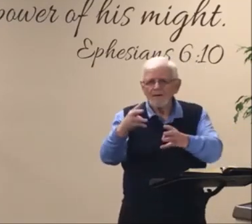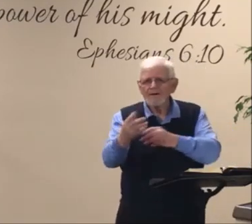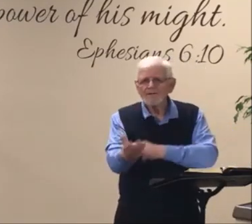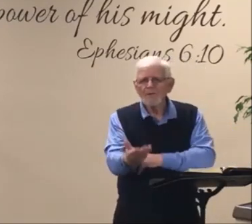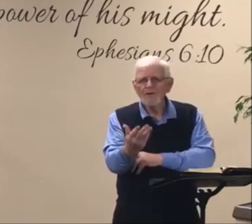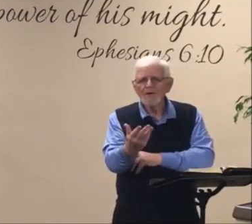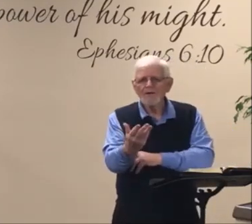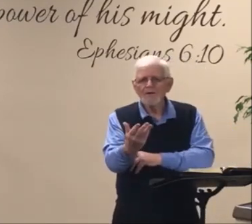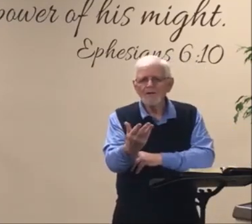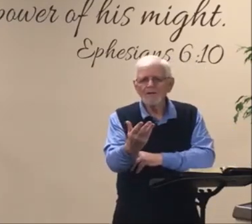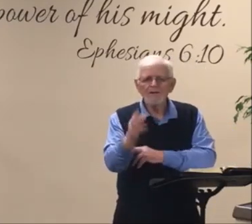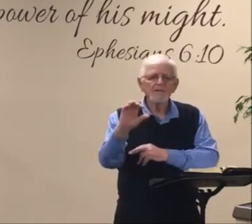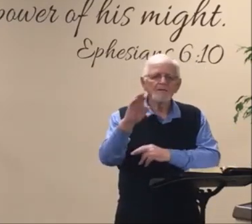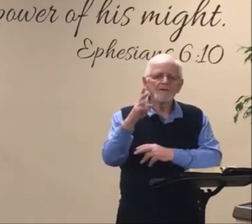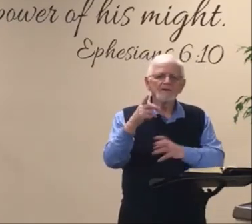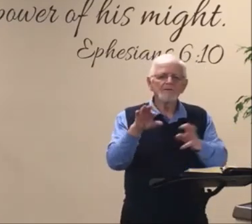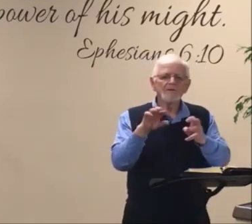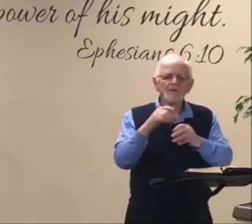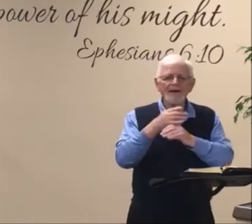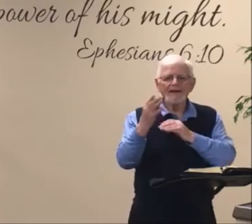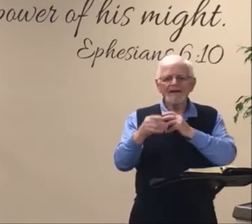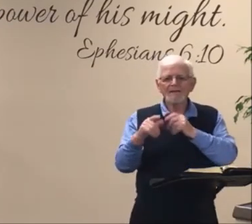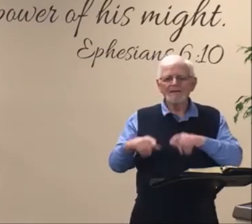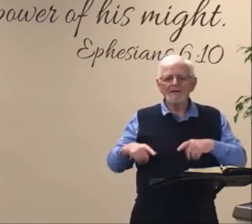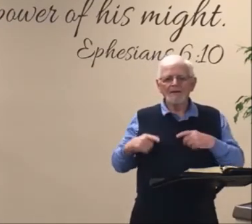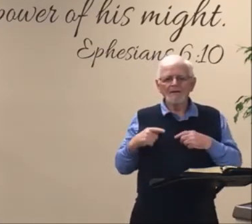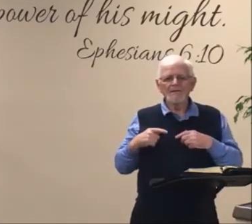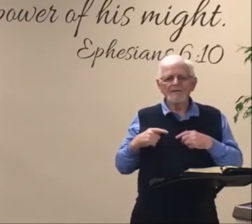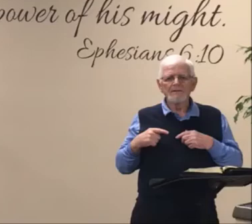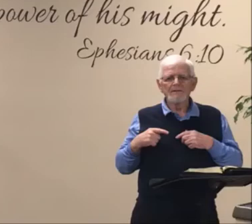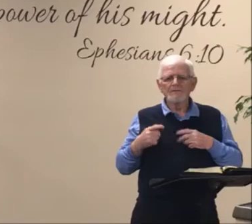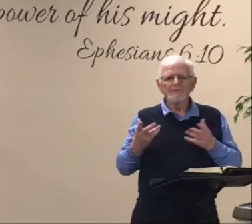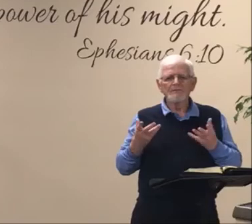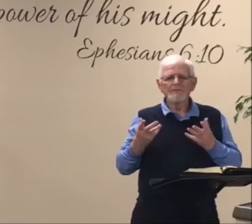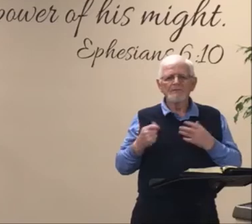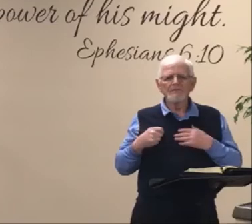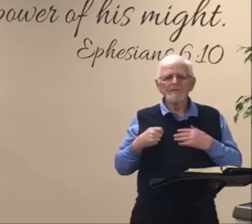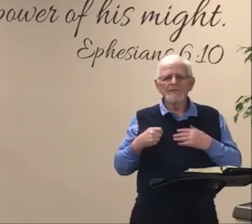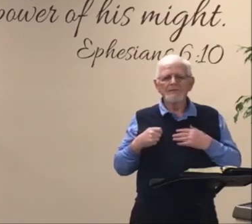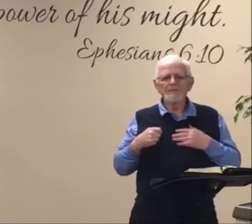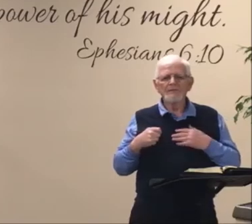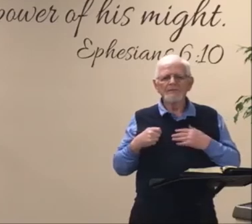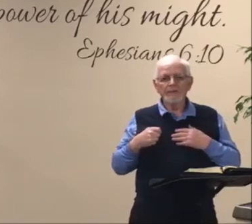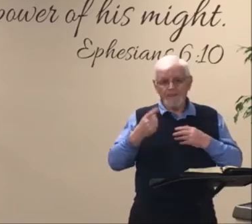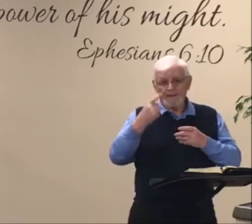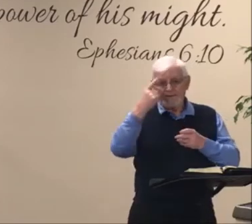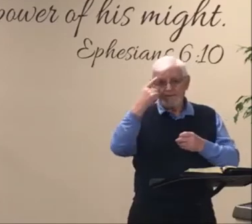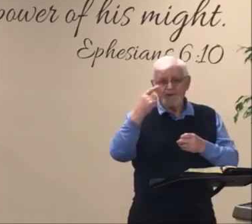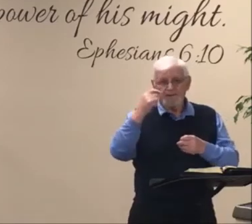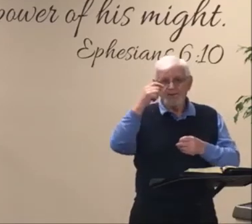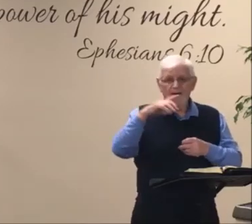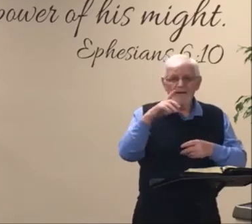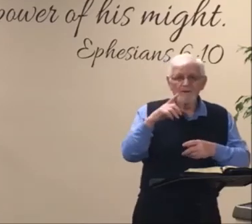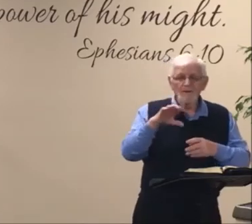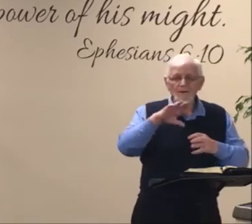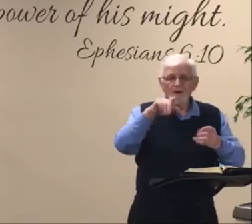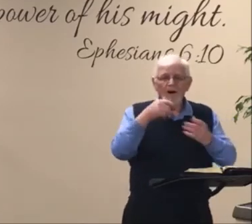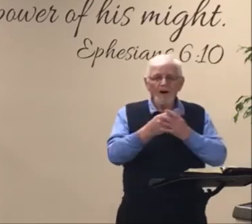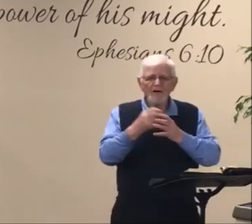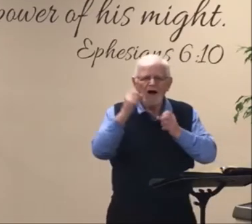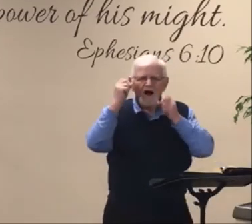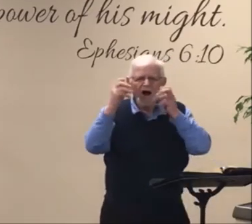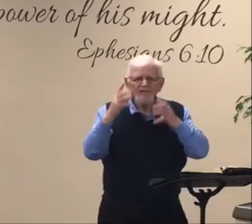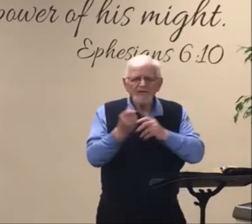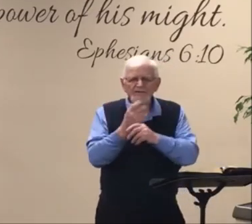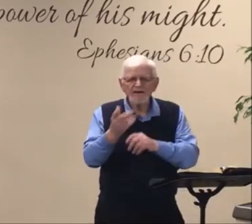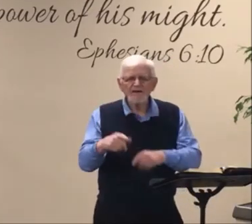You know what Jacob does in the end of his life? you would think, man, he did all these horrible things. His life